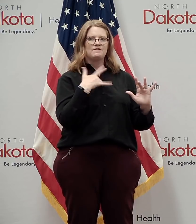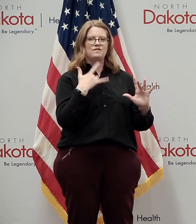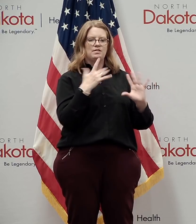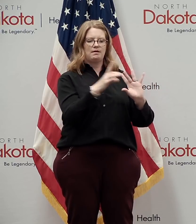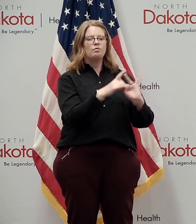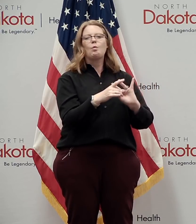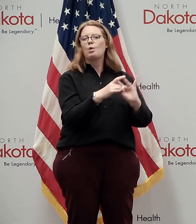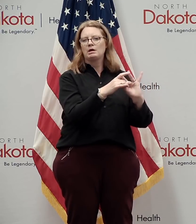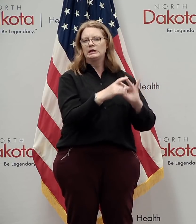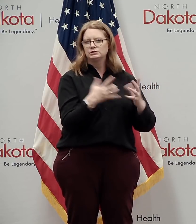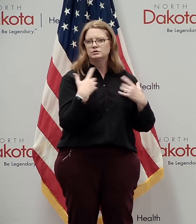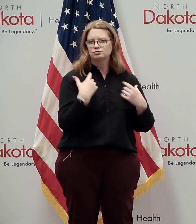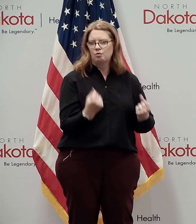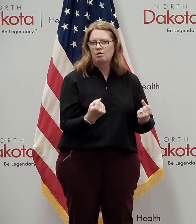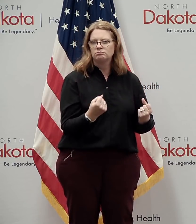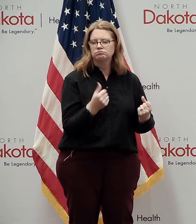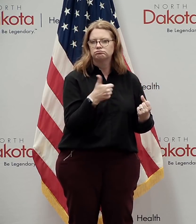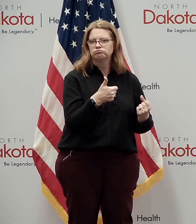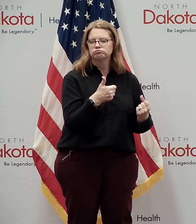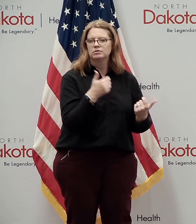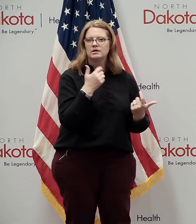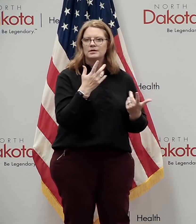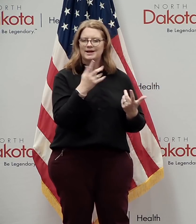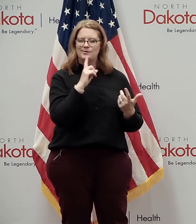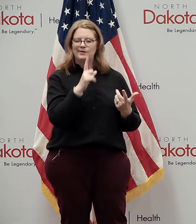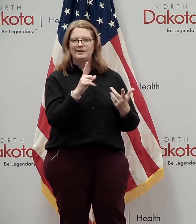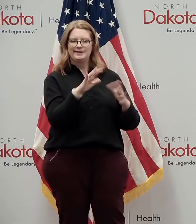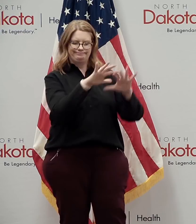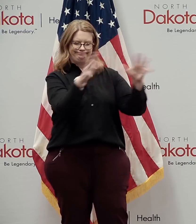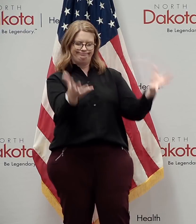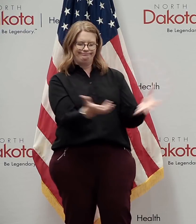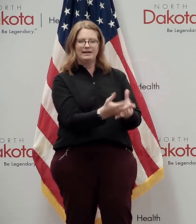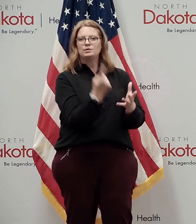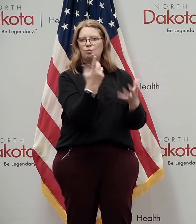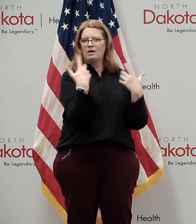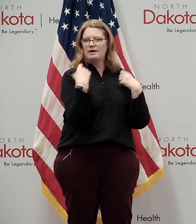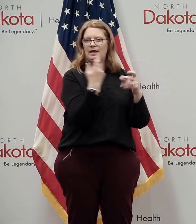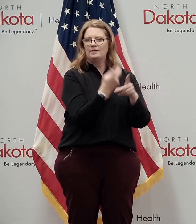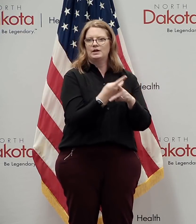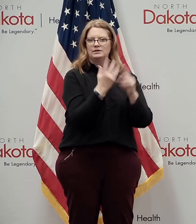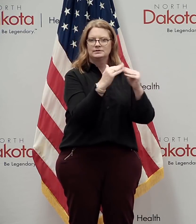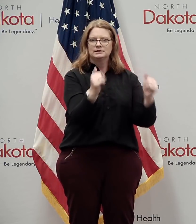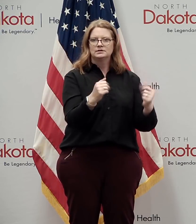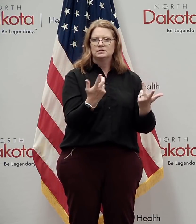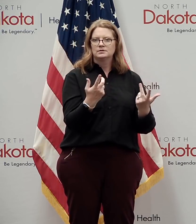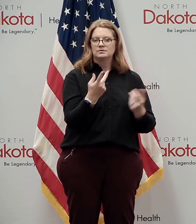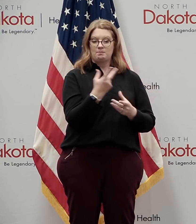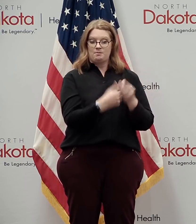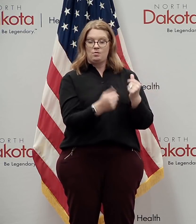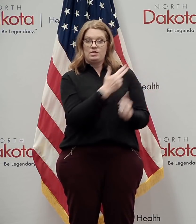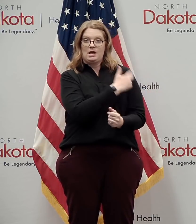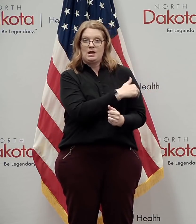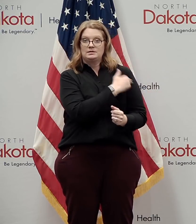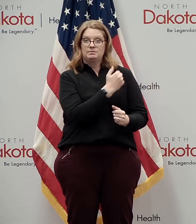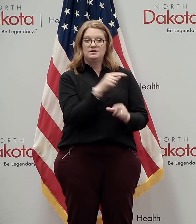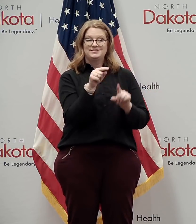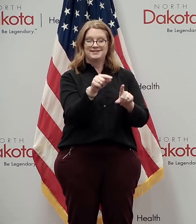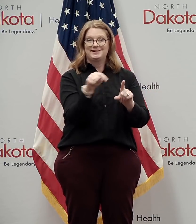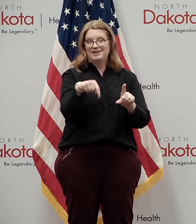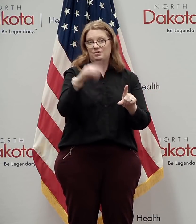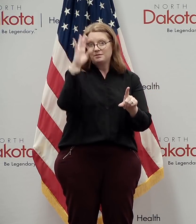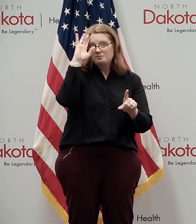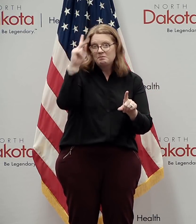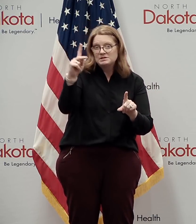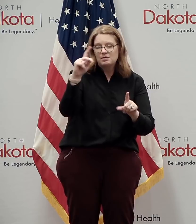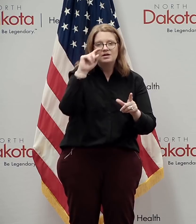strong here, and again, it's really one healthcare system. We've got the hospitals are on the Burley County side of that thing. We think there's